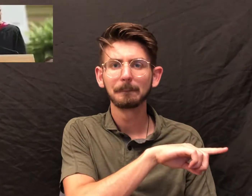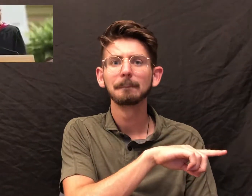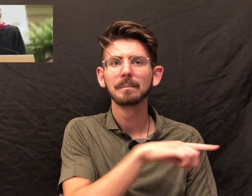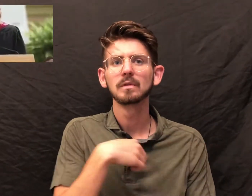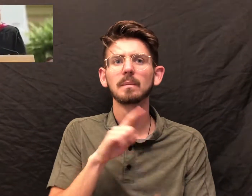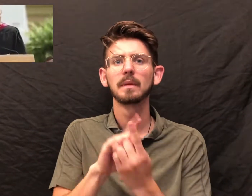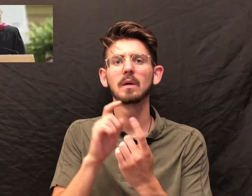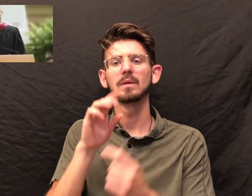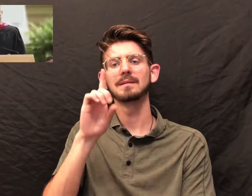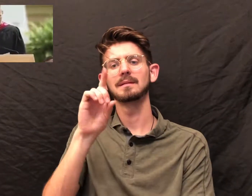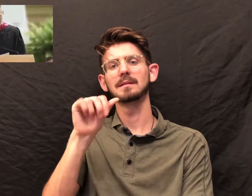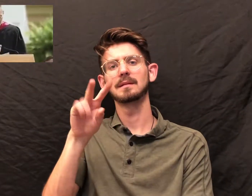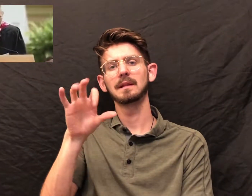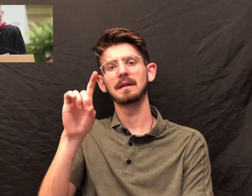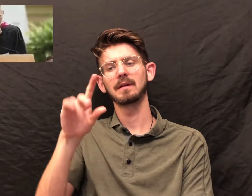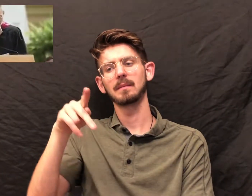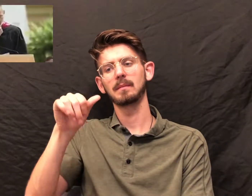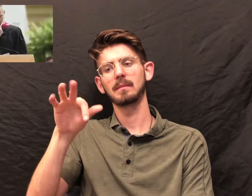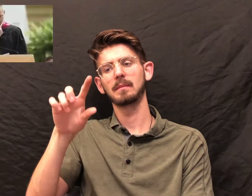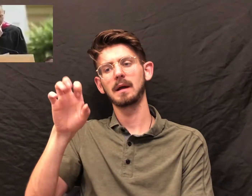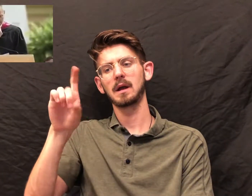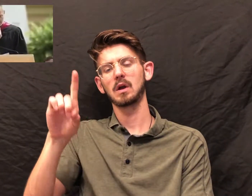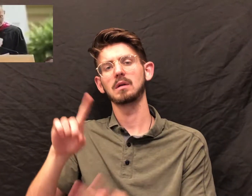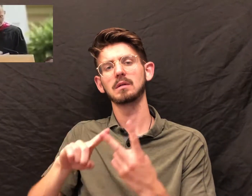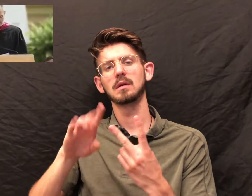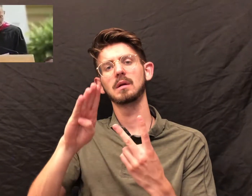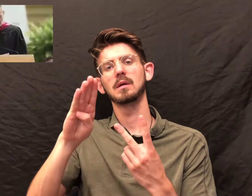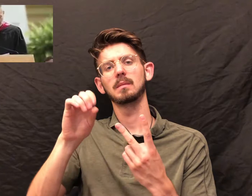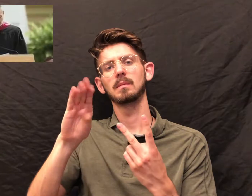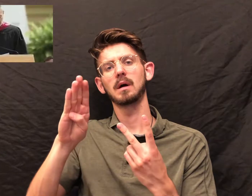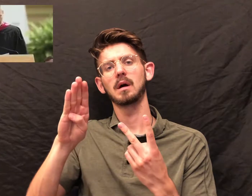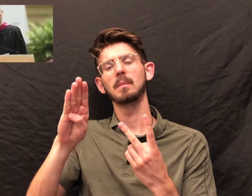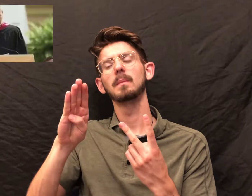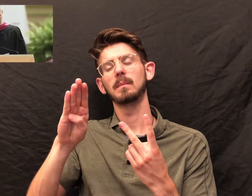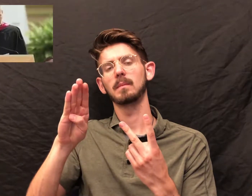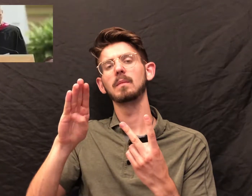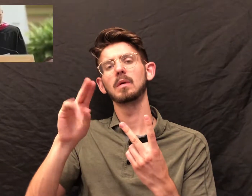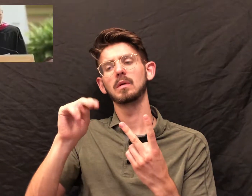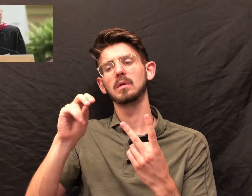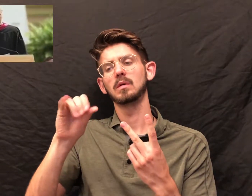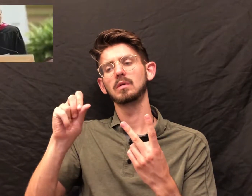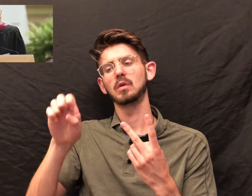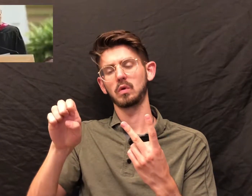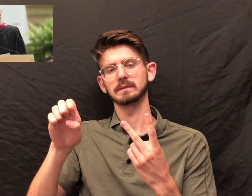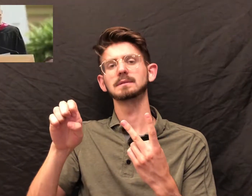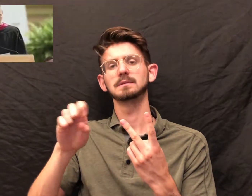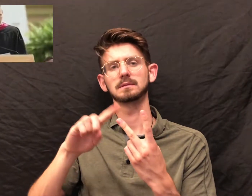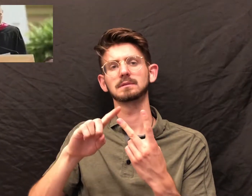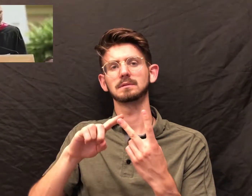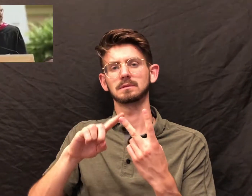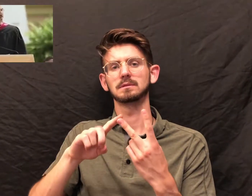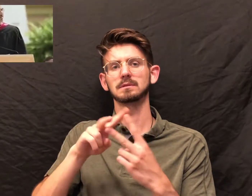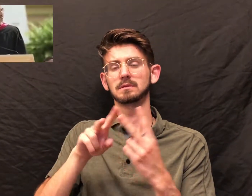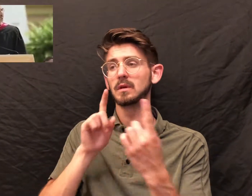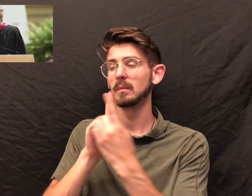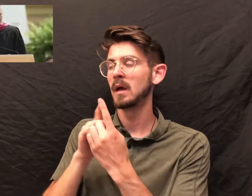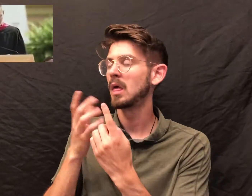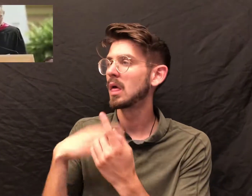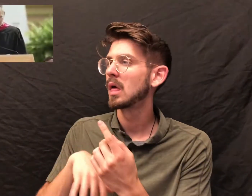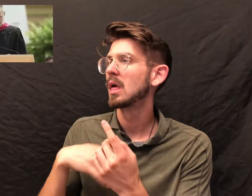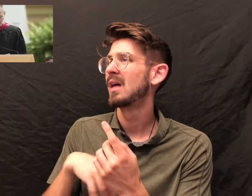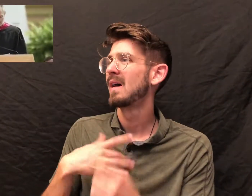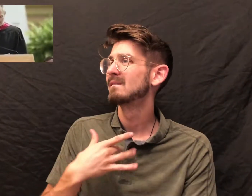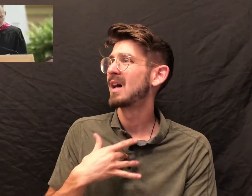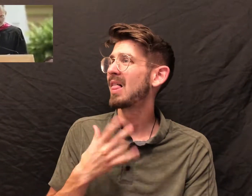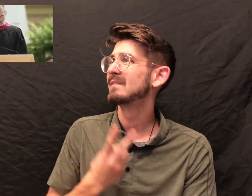Bob Noyce and tried to apologize for screwing up so badly. I was a very public failure, and I even thought about running away from the